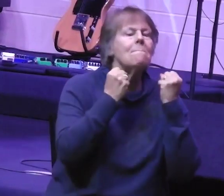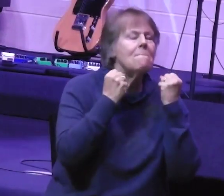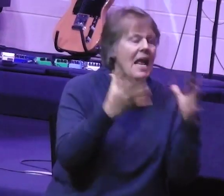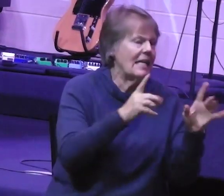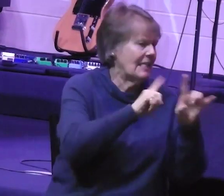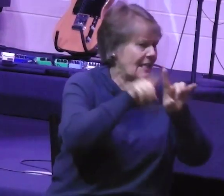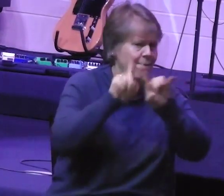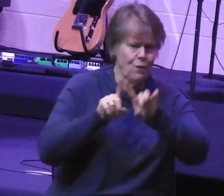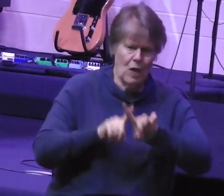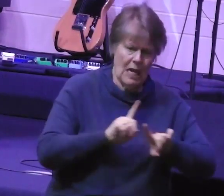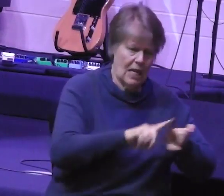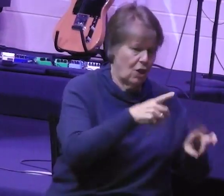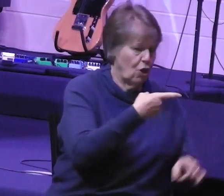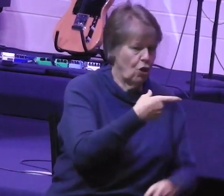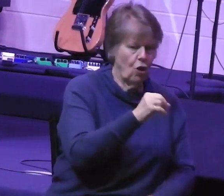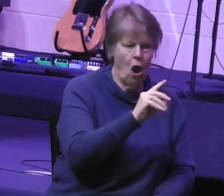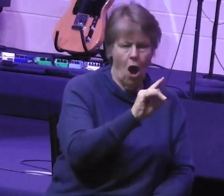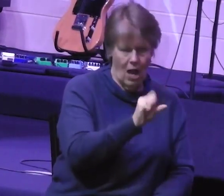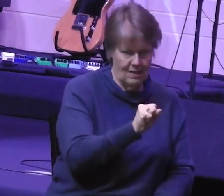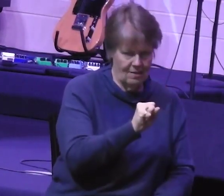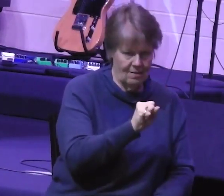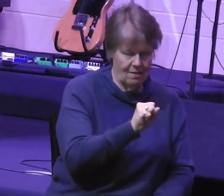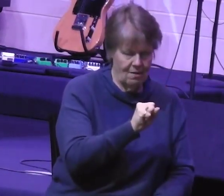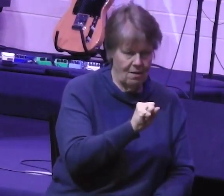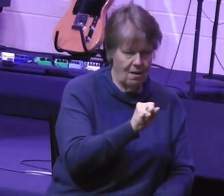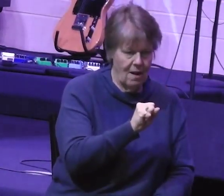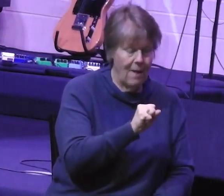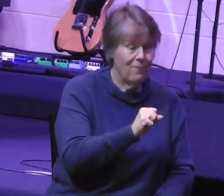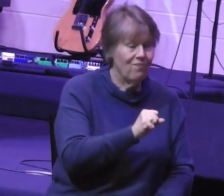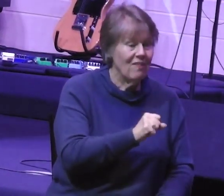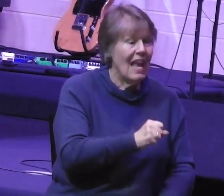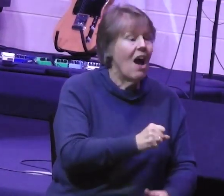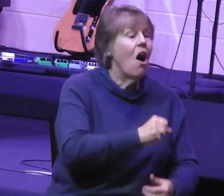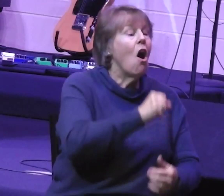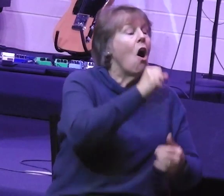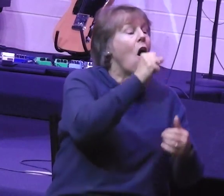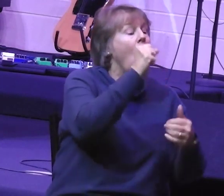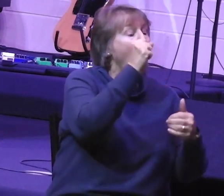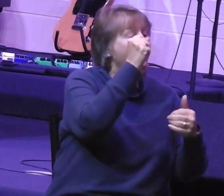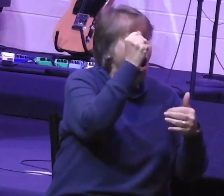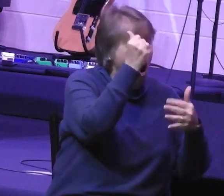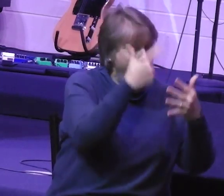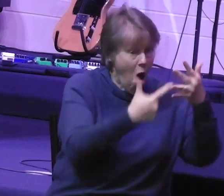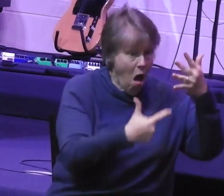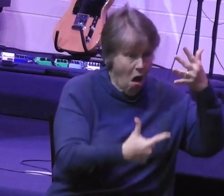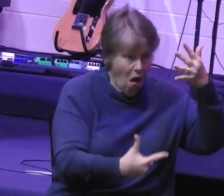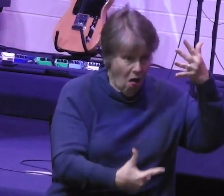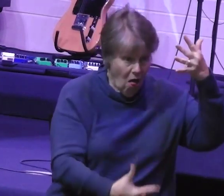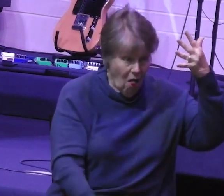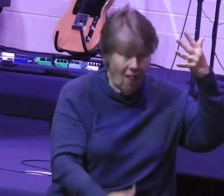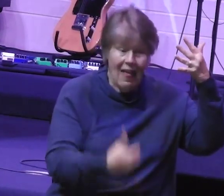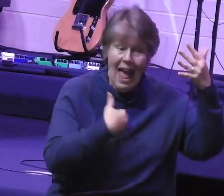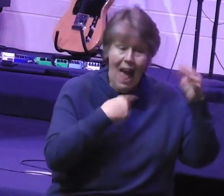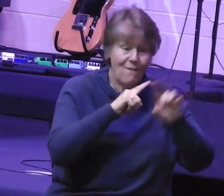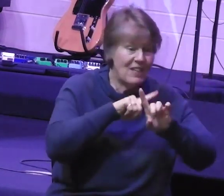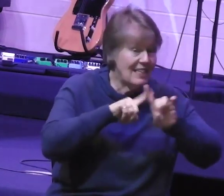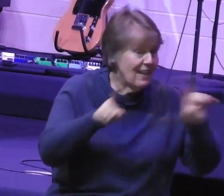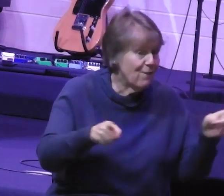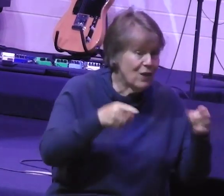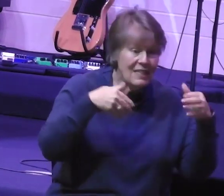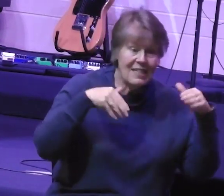gods. All of those gods have different sacrifices or forms of worship